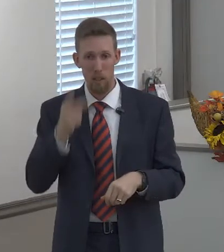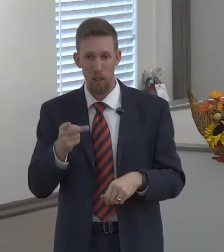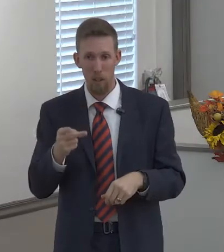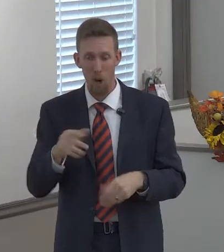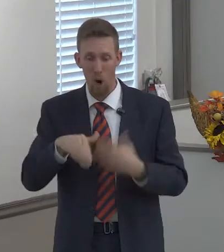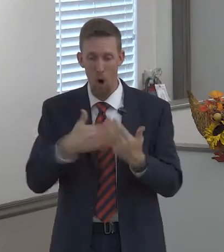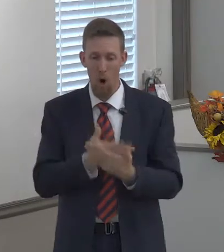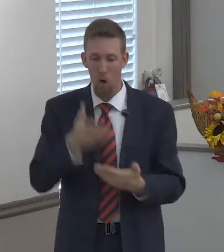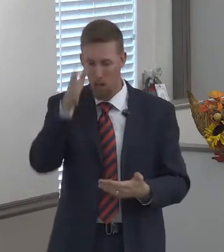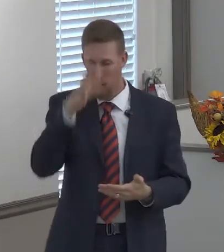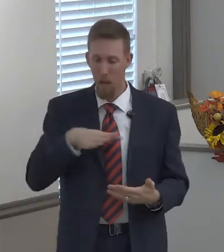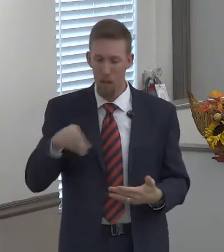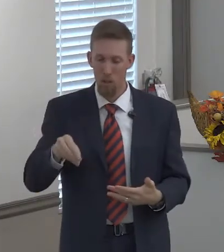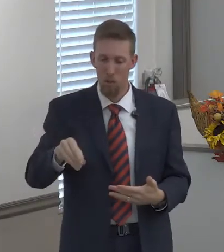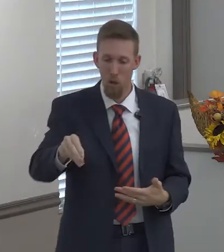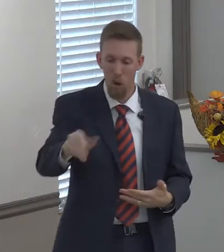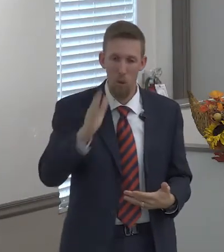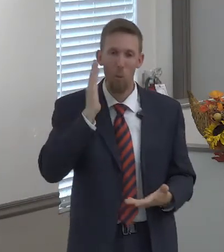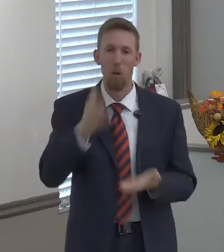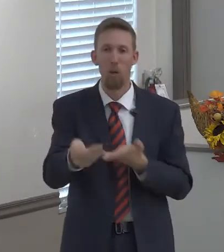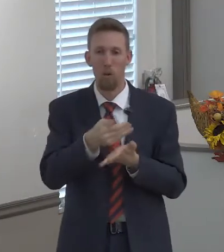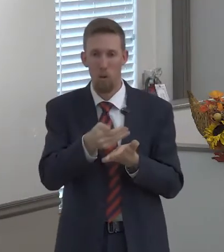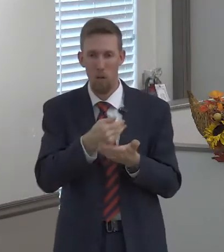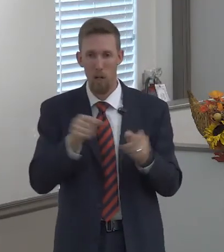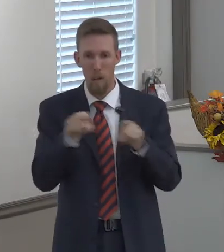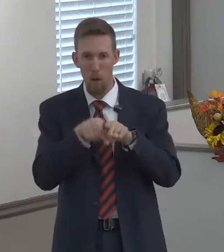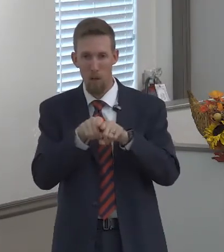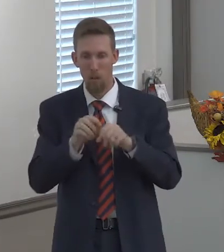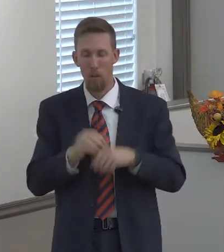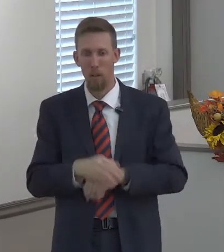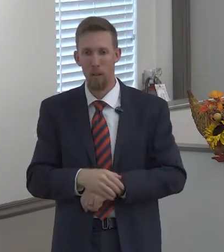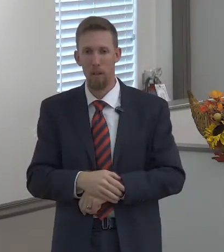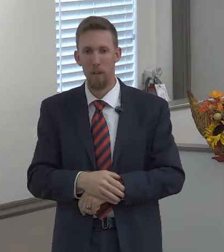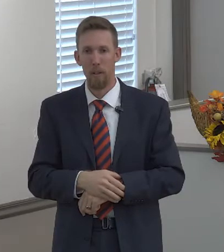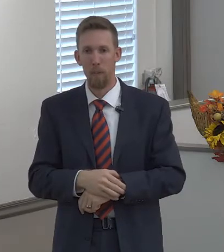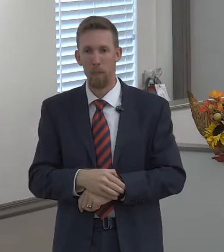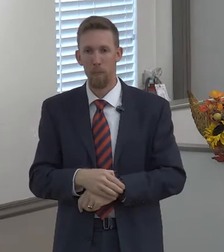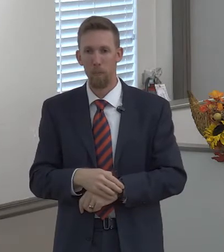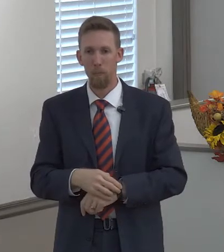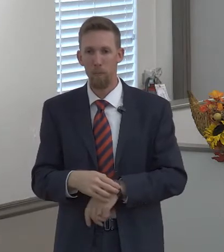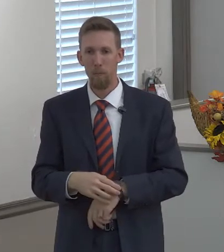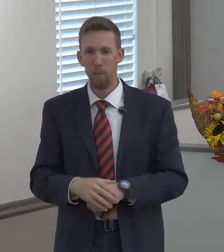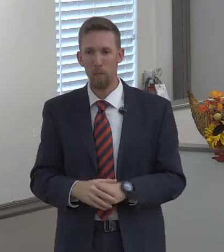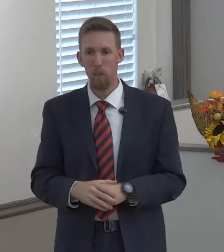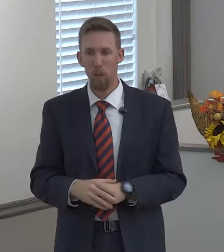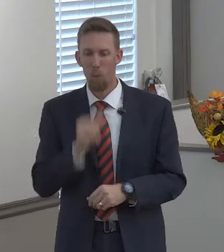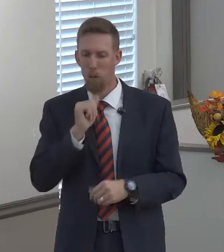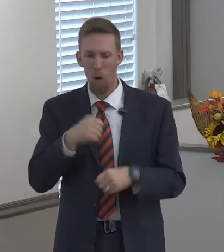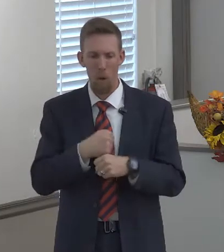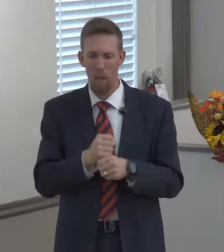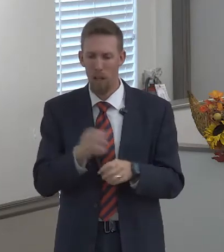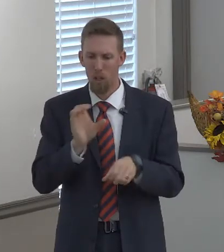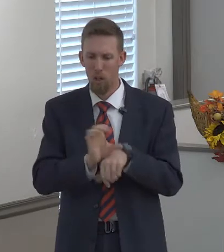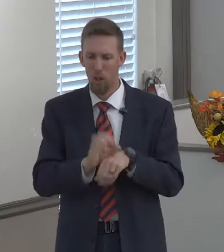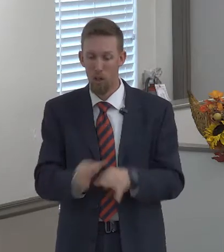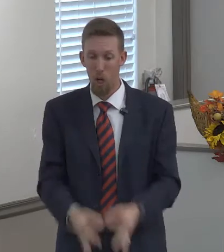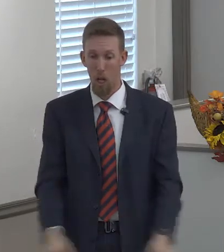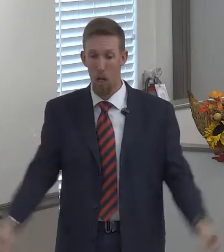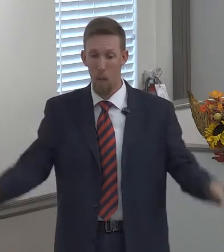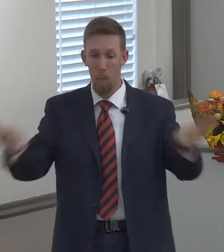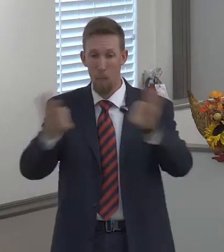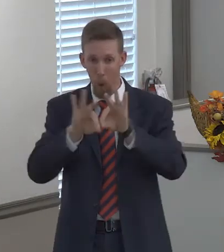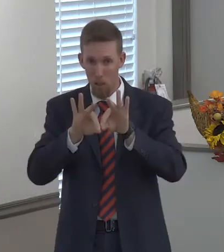go to church on Father's Day to make Daddy happy, and most of the time that won't happen. Or